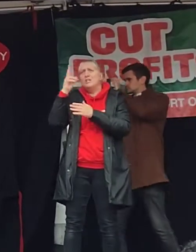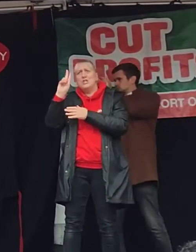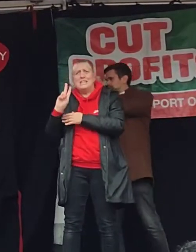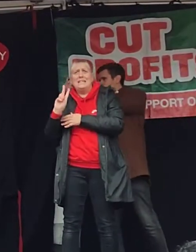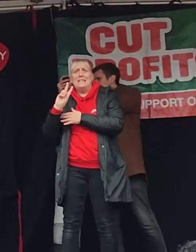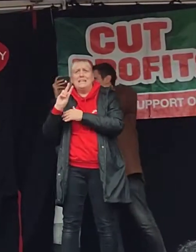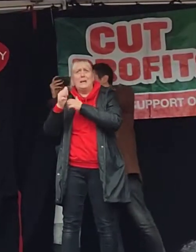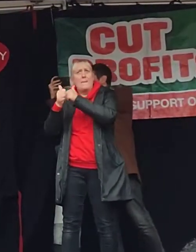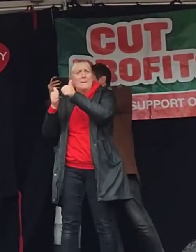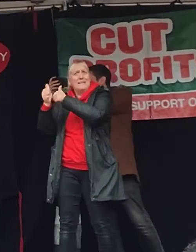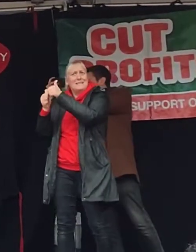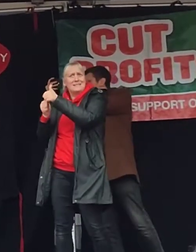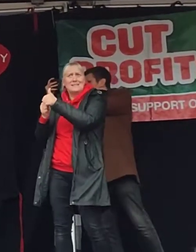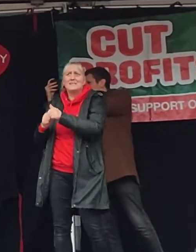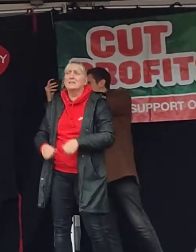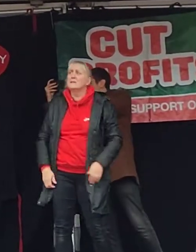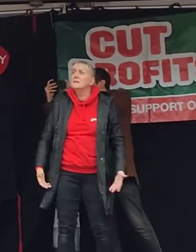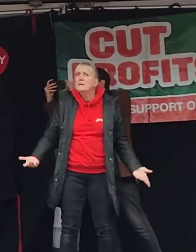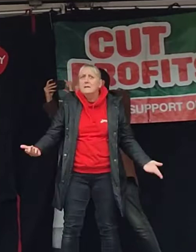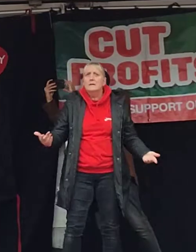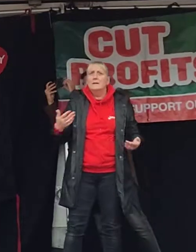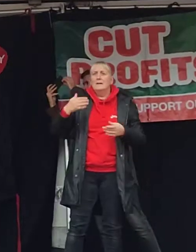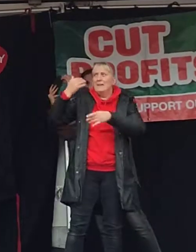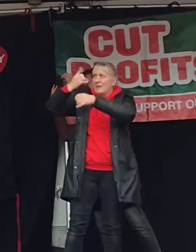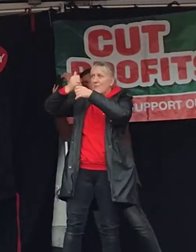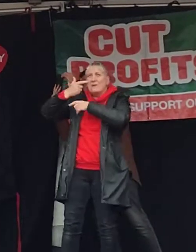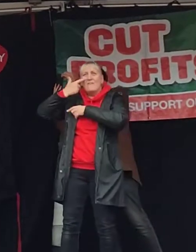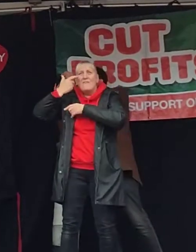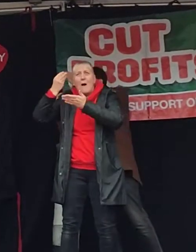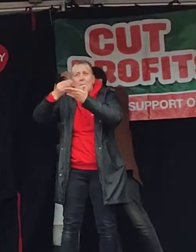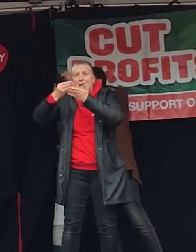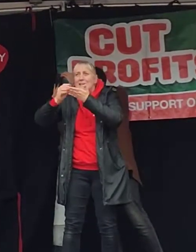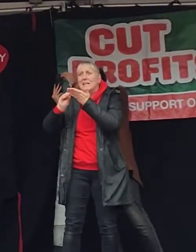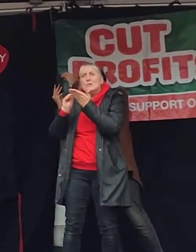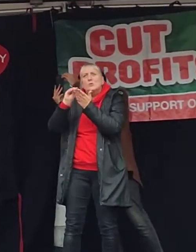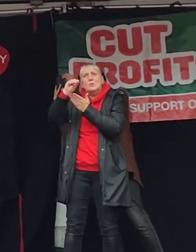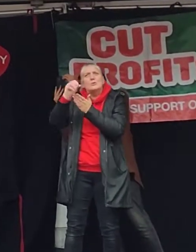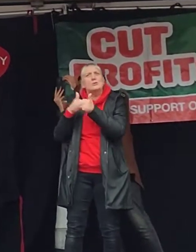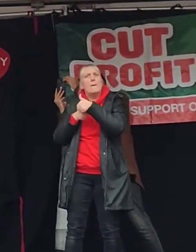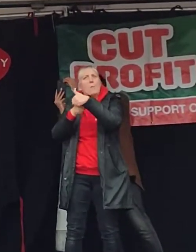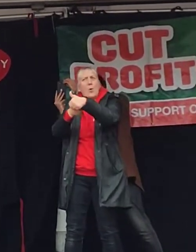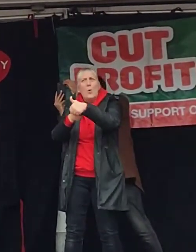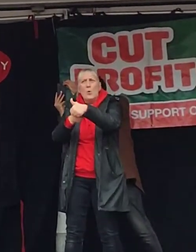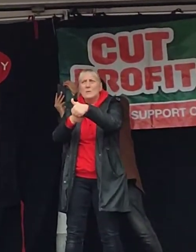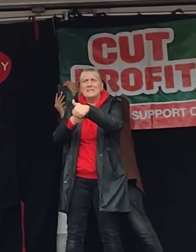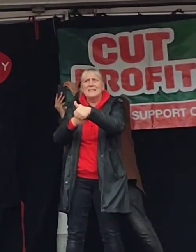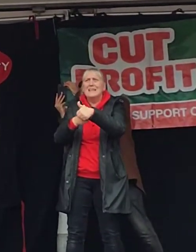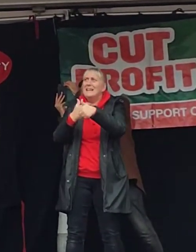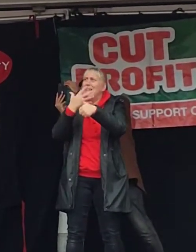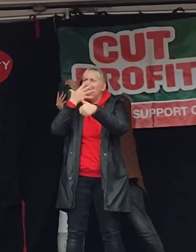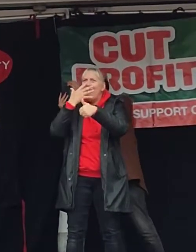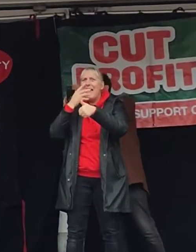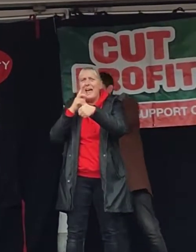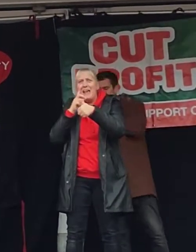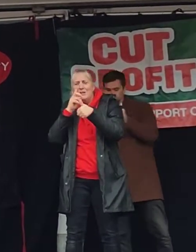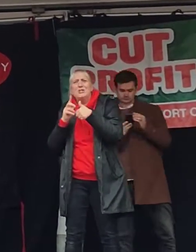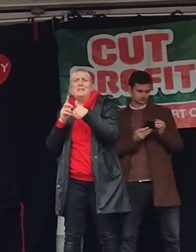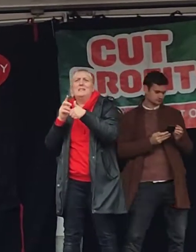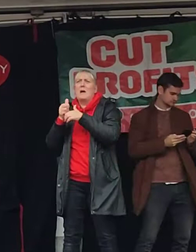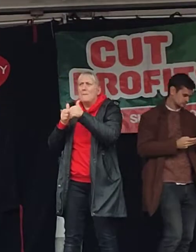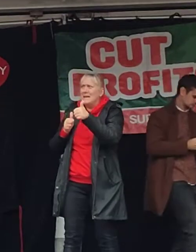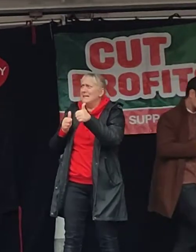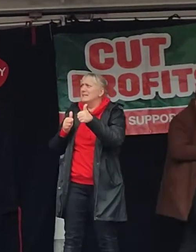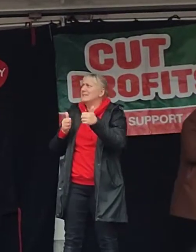They found money to bail out the energy companies and factor in a 100% rise in